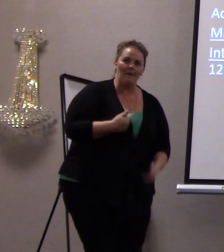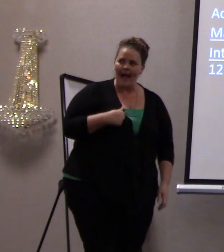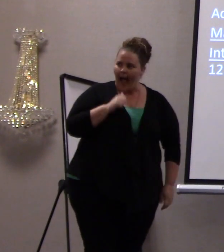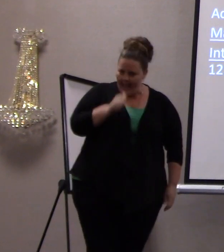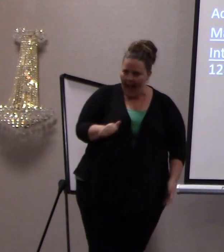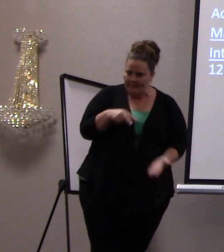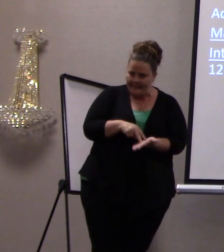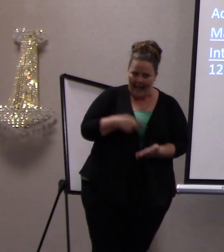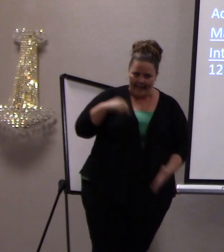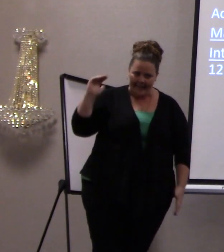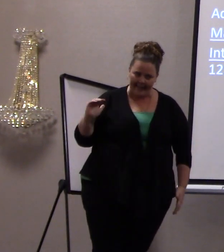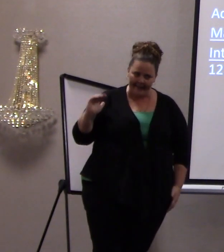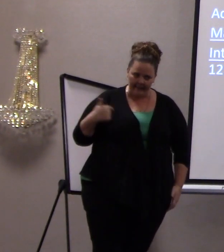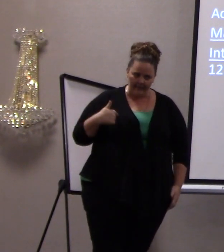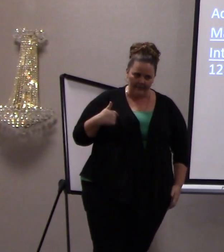"I am standing."